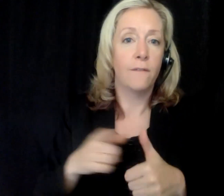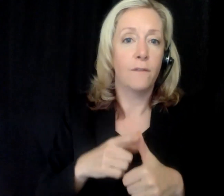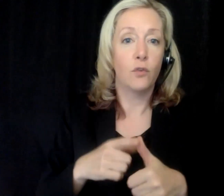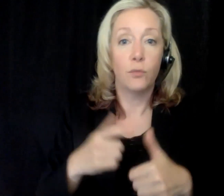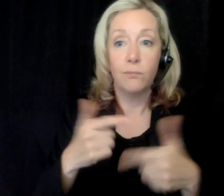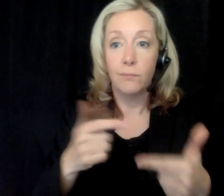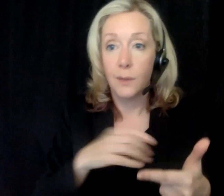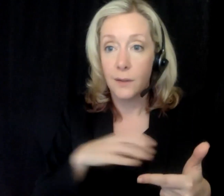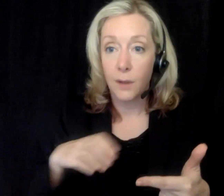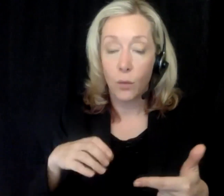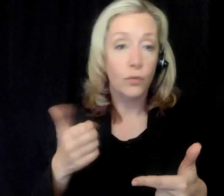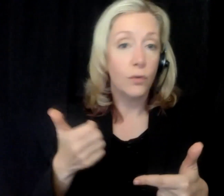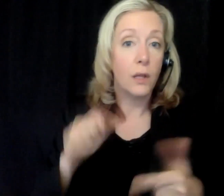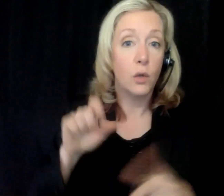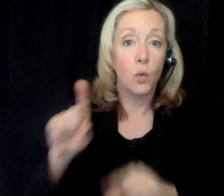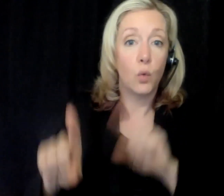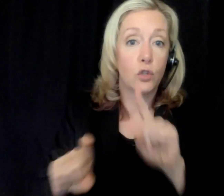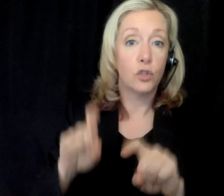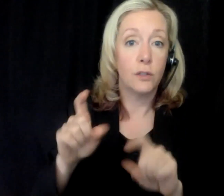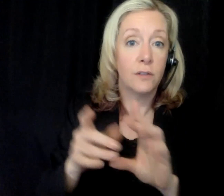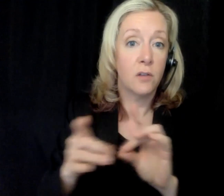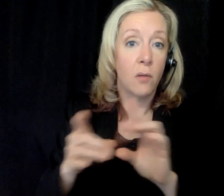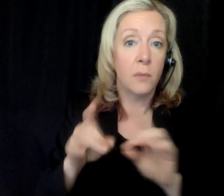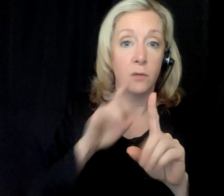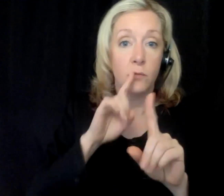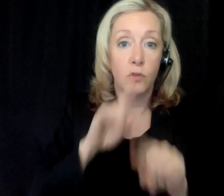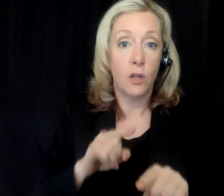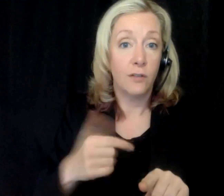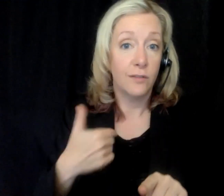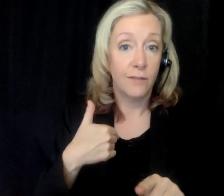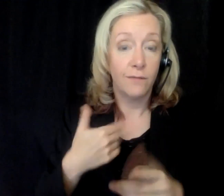members if they have any questions, comments, or reactions.